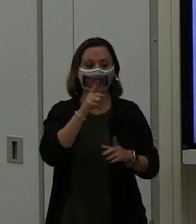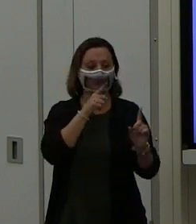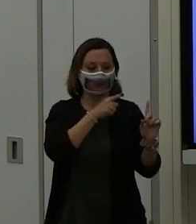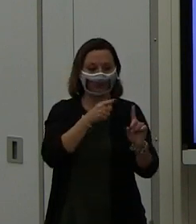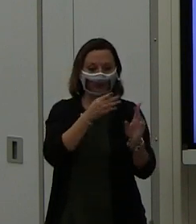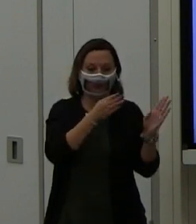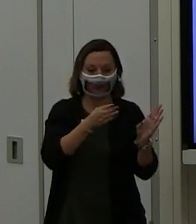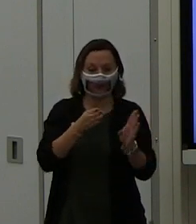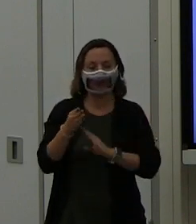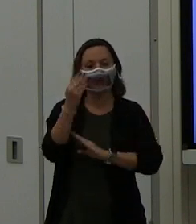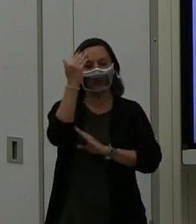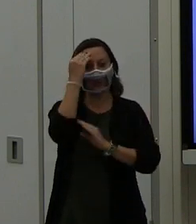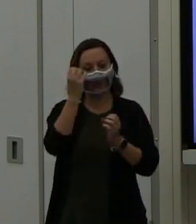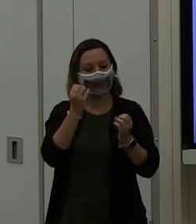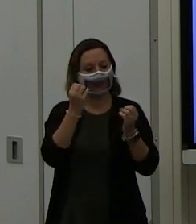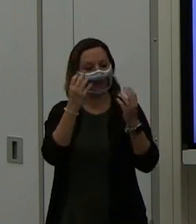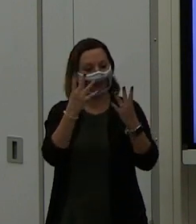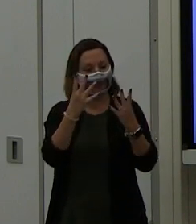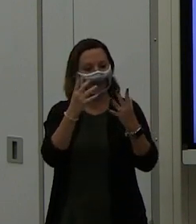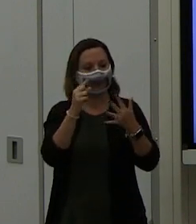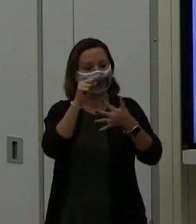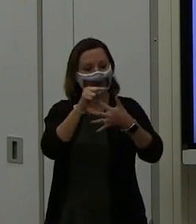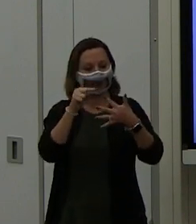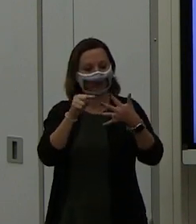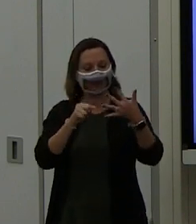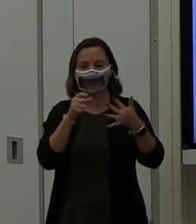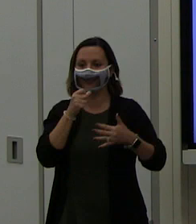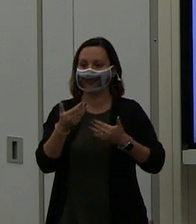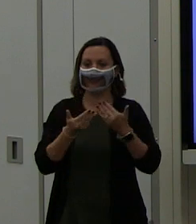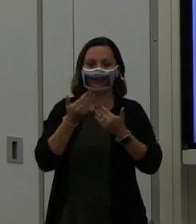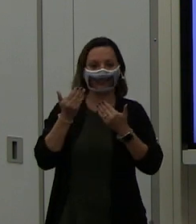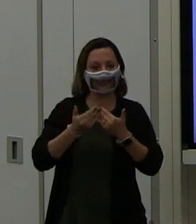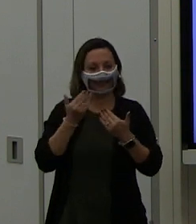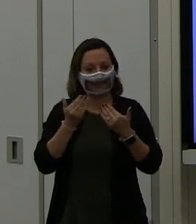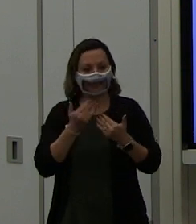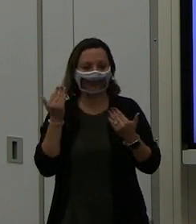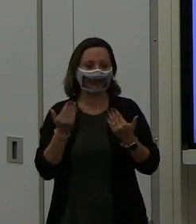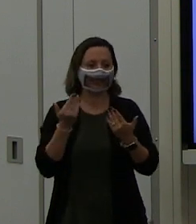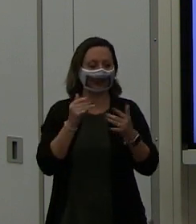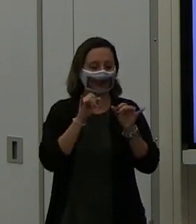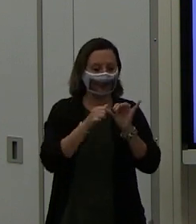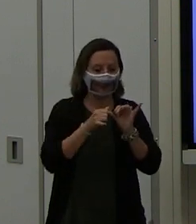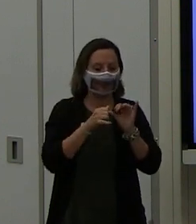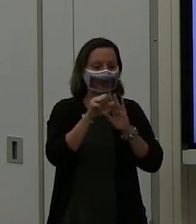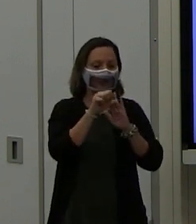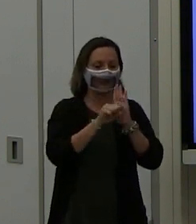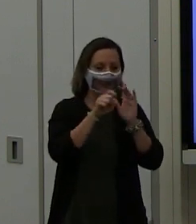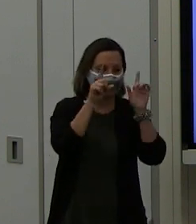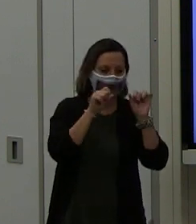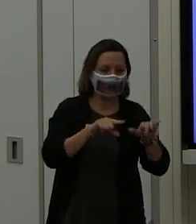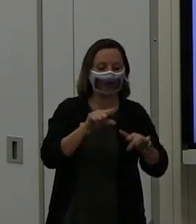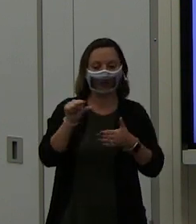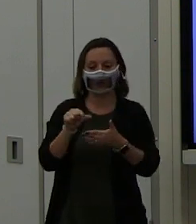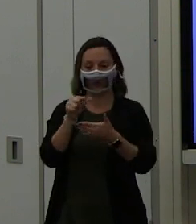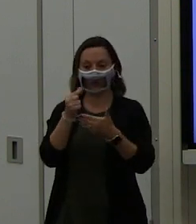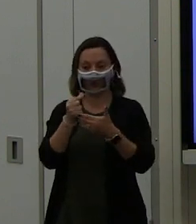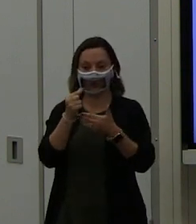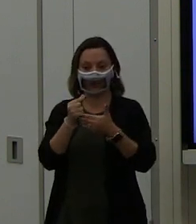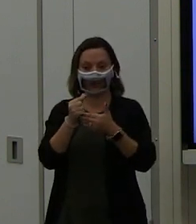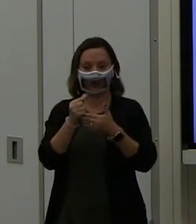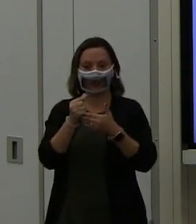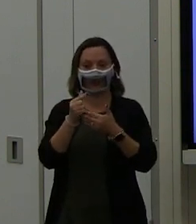so you know there's a number of measurable objectives that aren't easily measured via state exams, graduation rate, or attendance